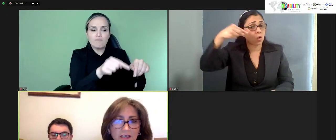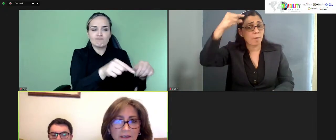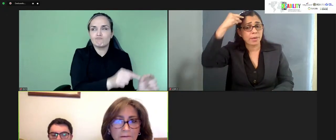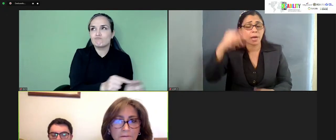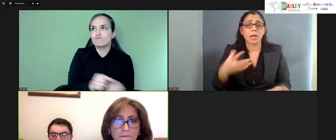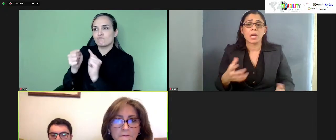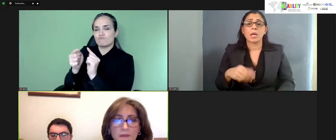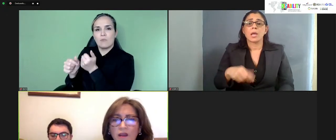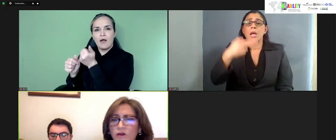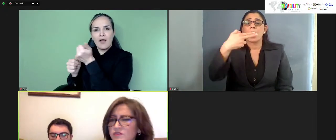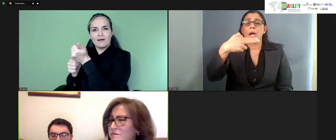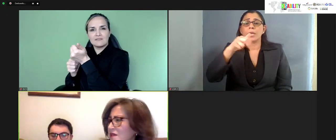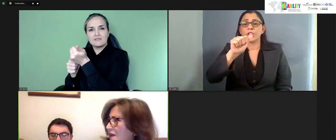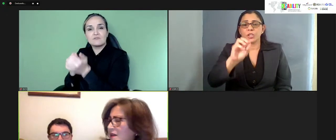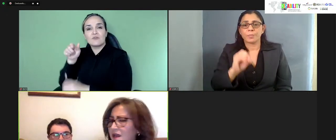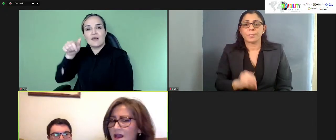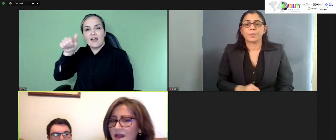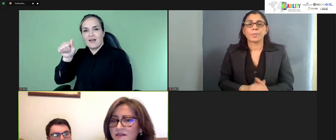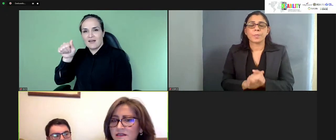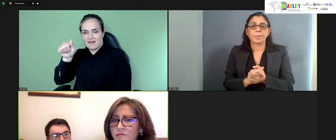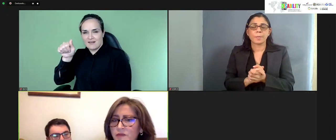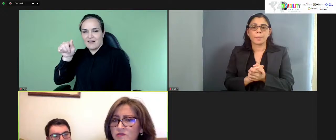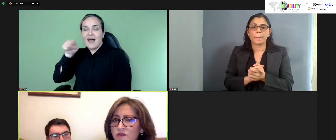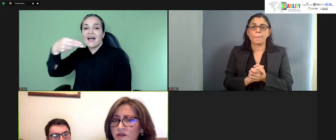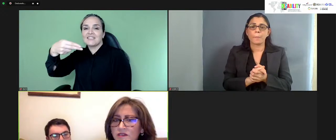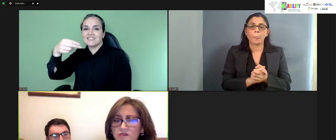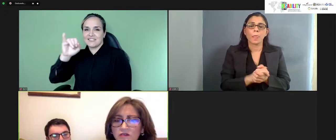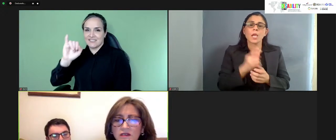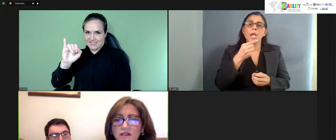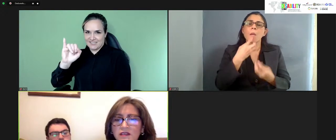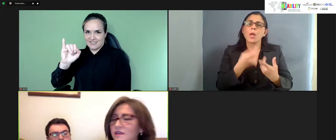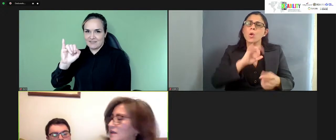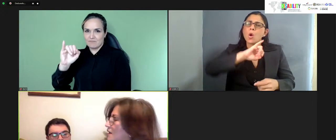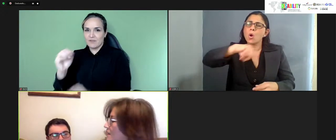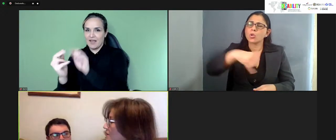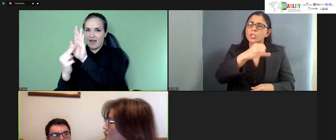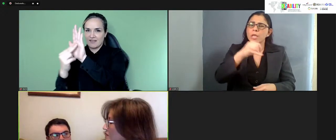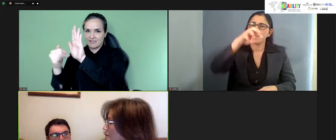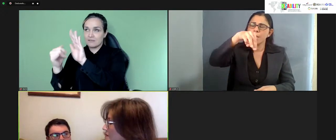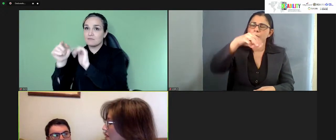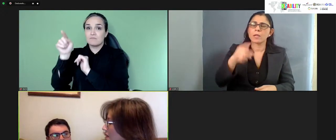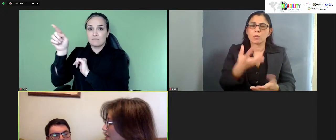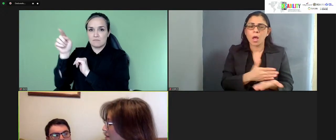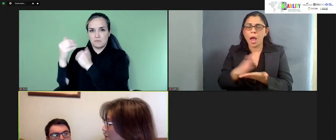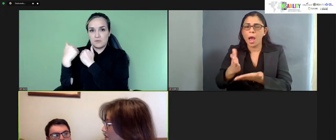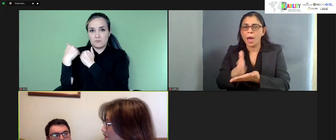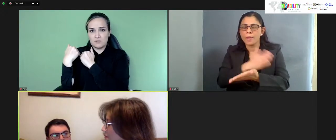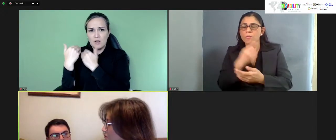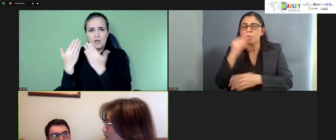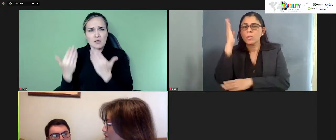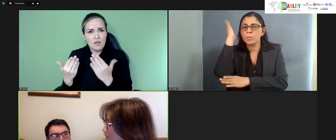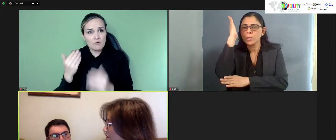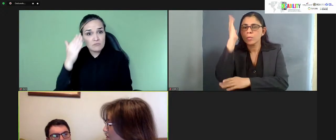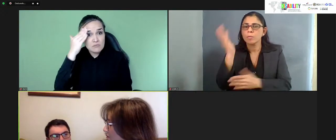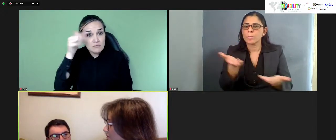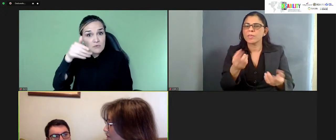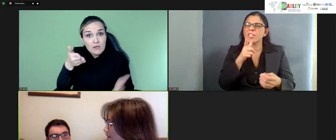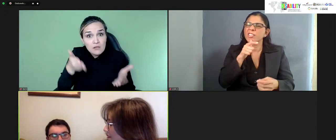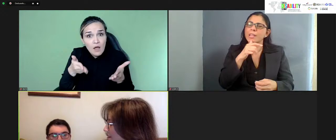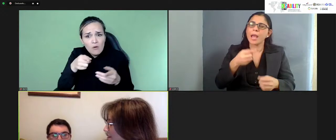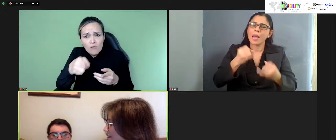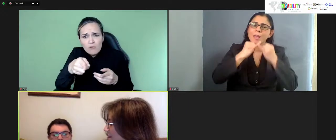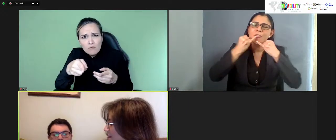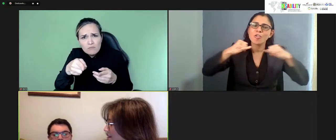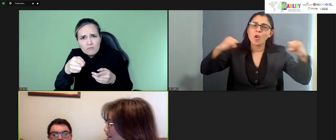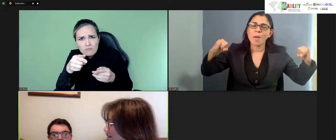minds by and specialisting incidents humanity and inclusion before giving the floor to anderson do you know what languages